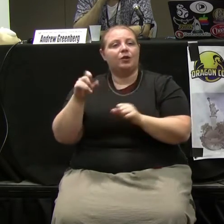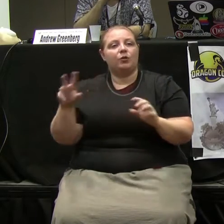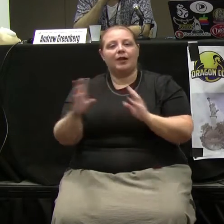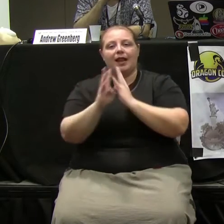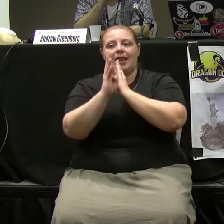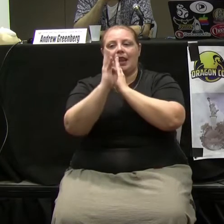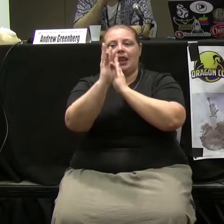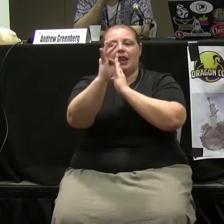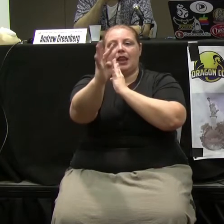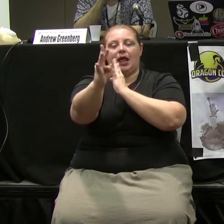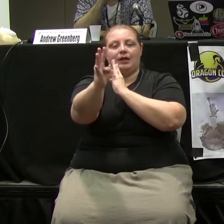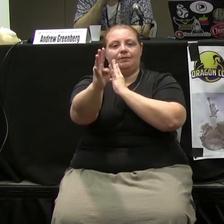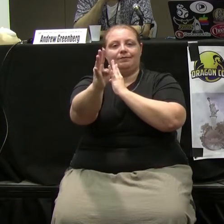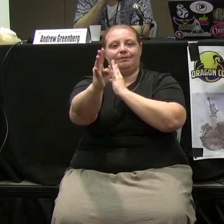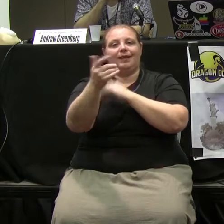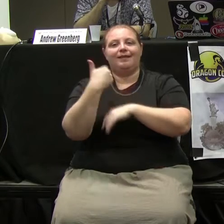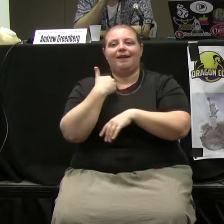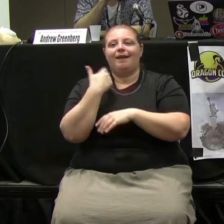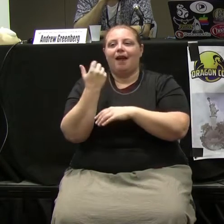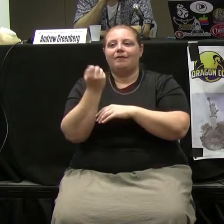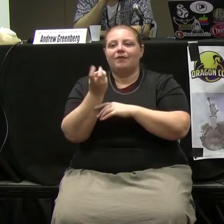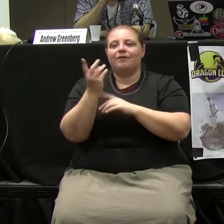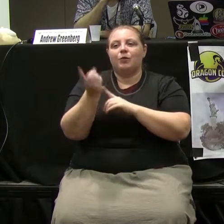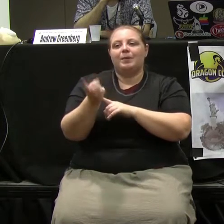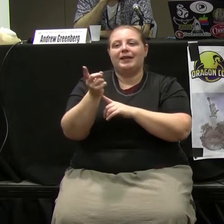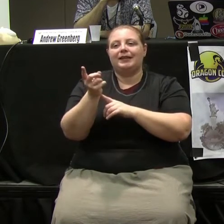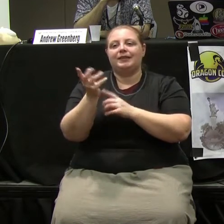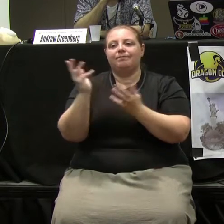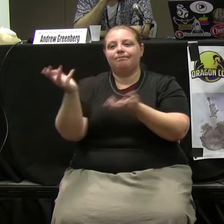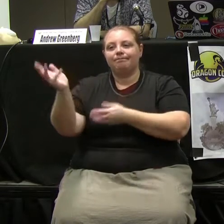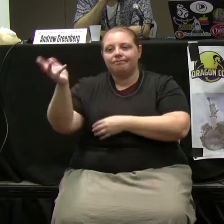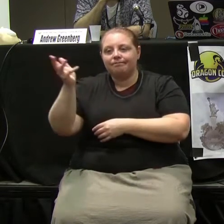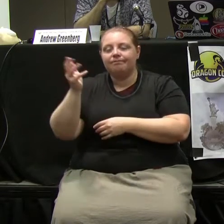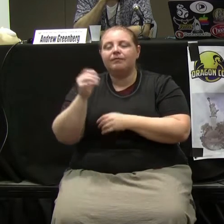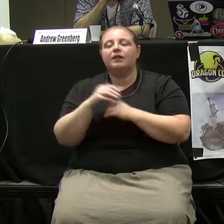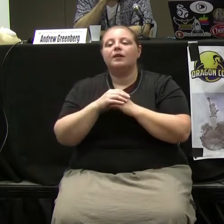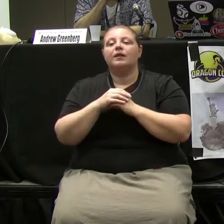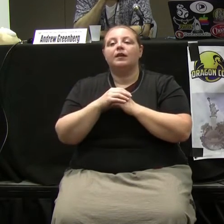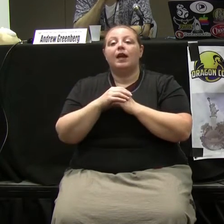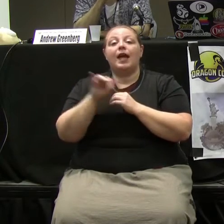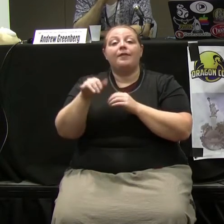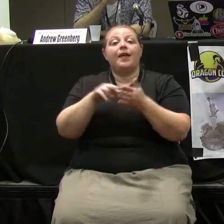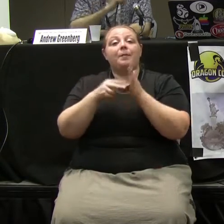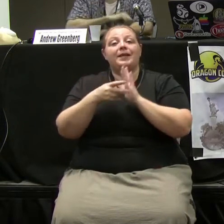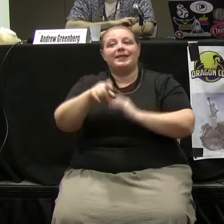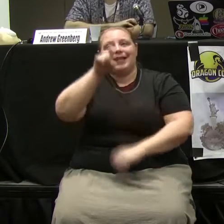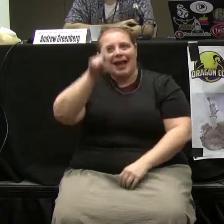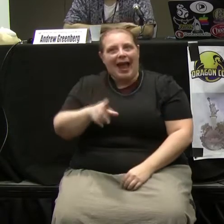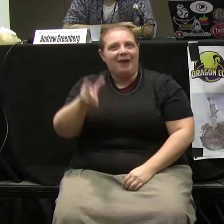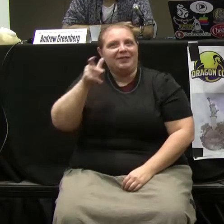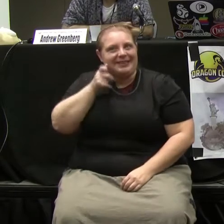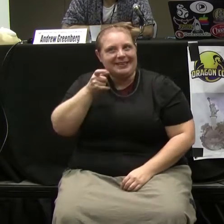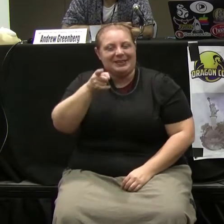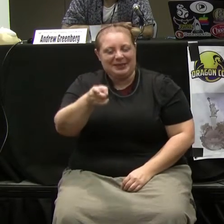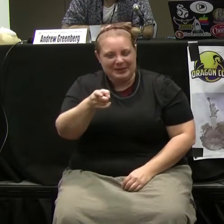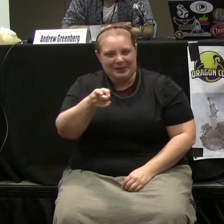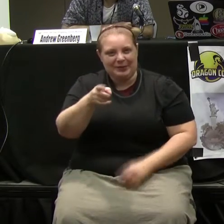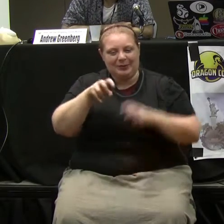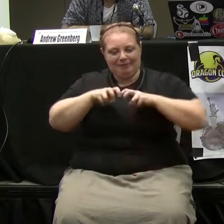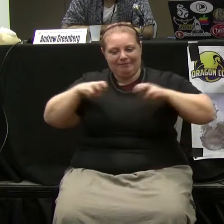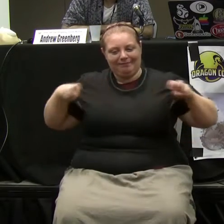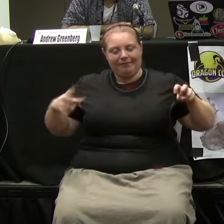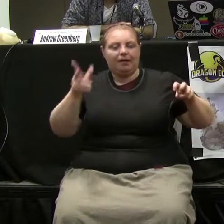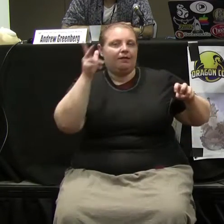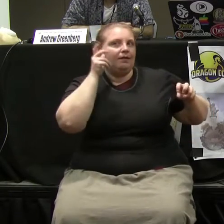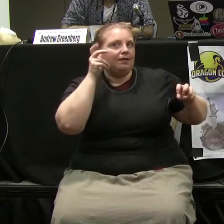bunch of people and each person gets a certain number of minutes to make their case, and that forces your policymakers to actually listen to you in that context. And each of these all